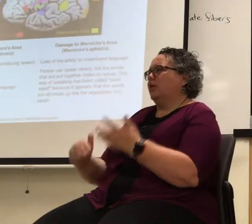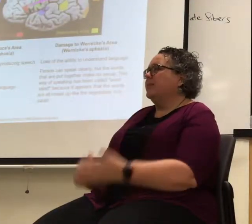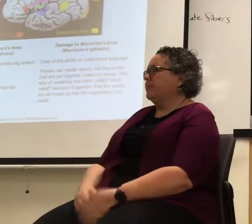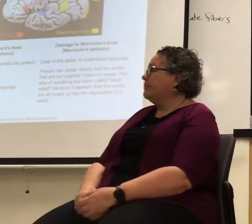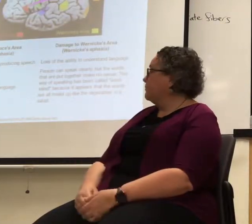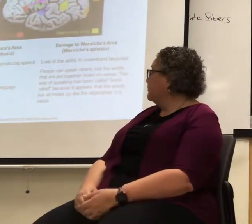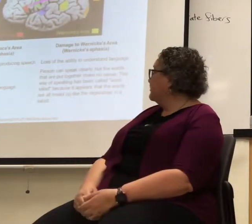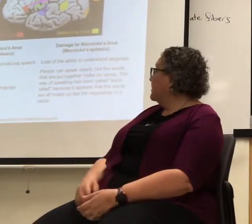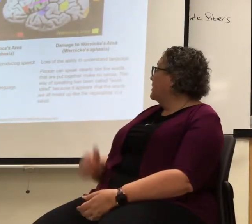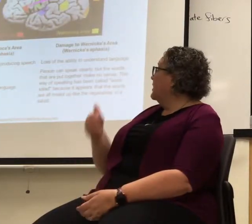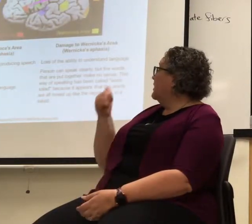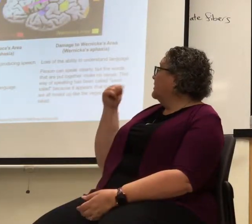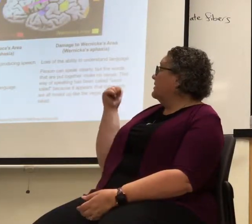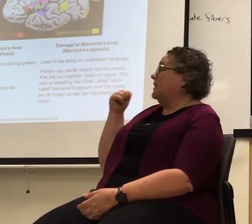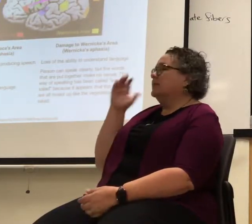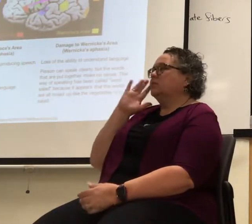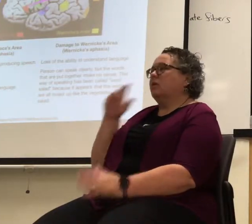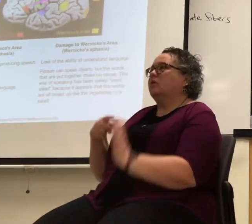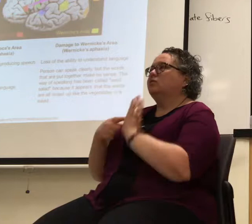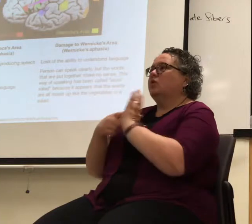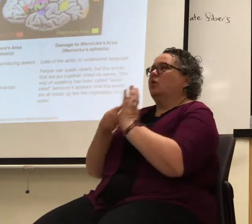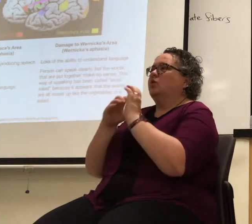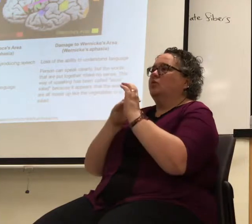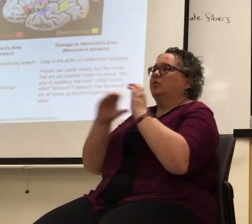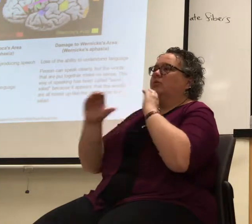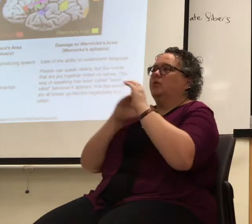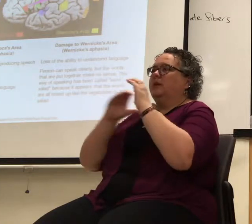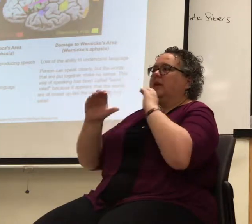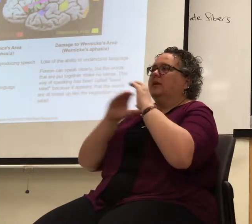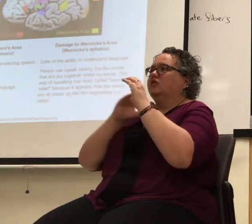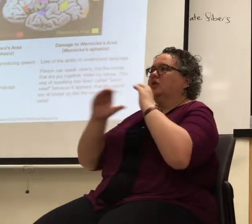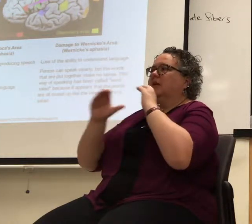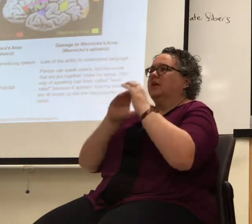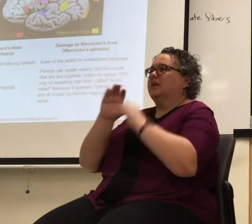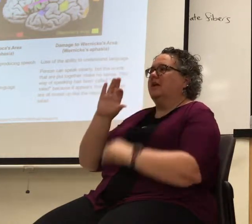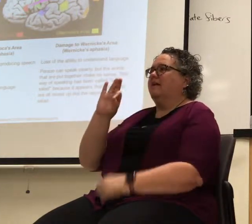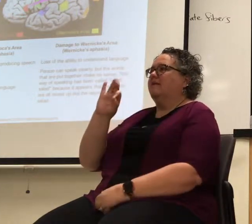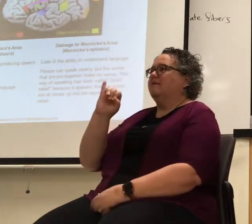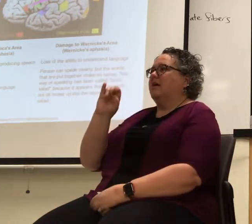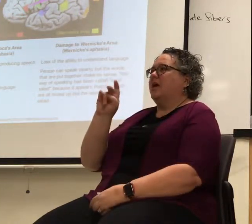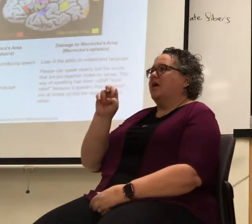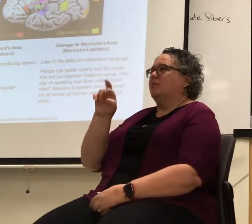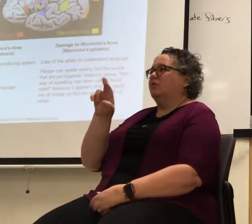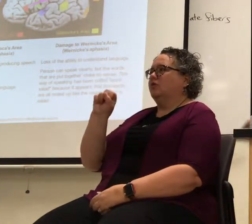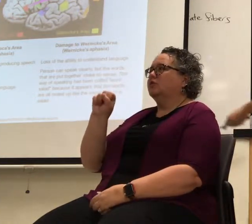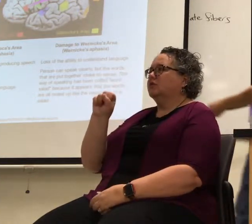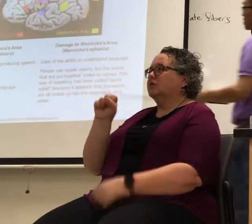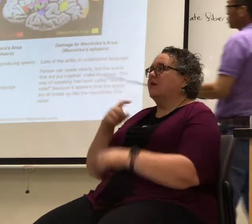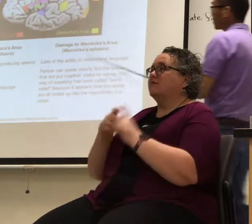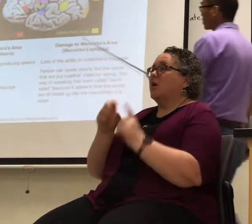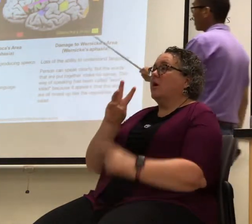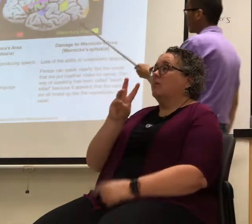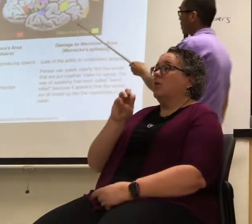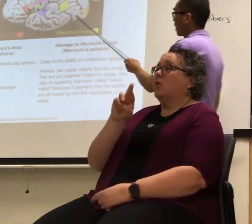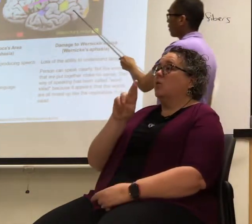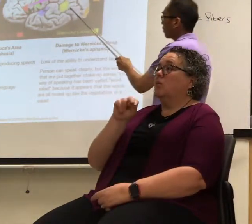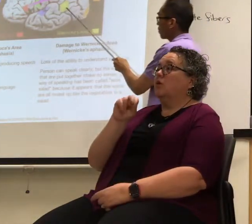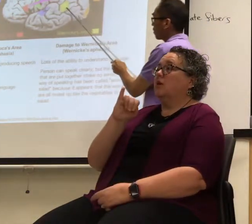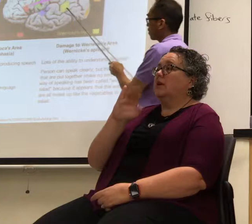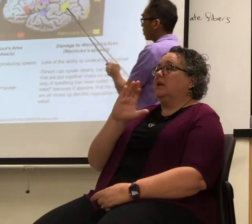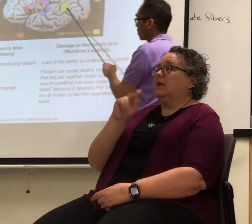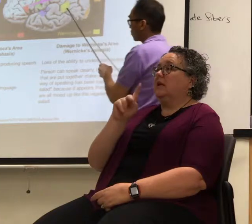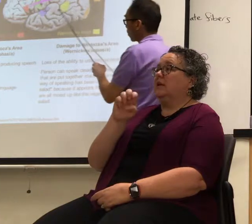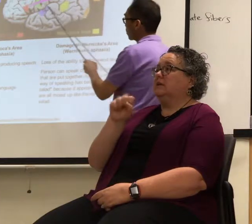This is just showing you the communication of fibers from Wernicke's,